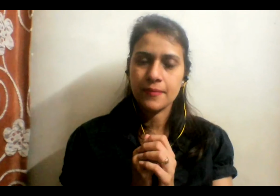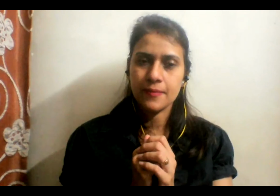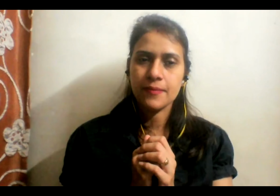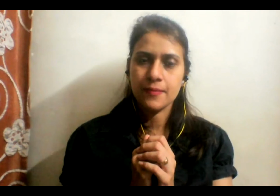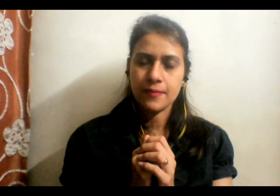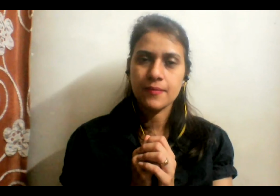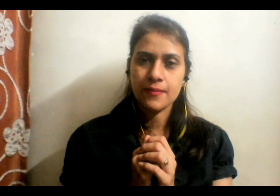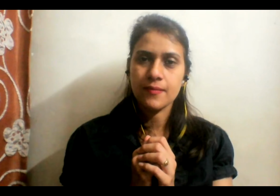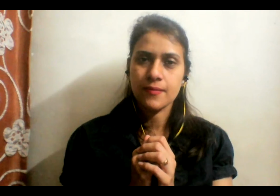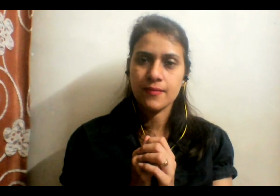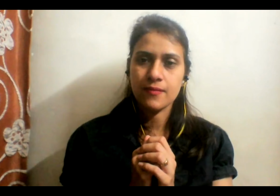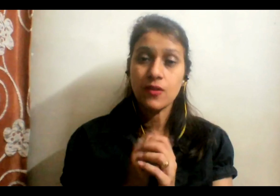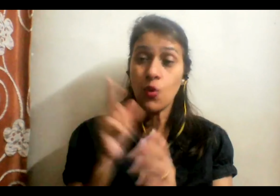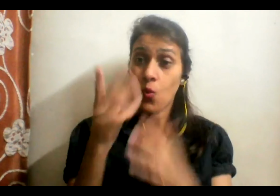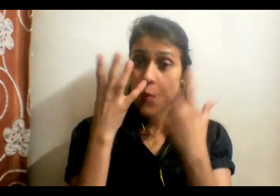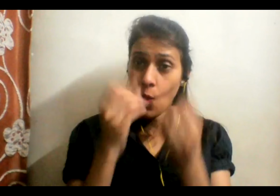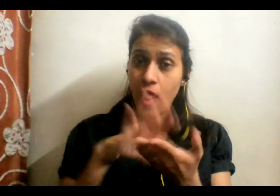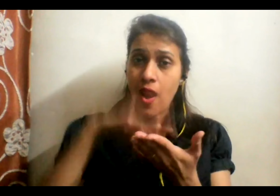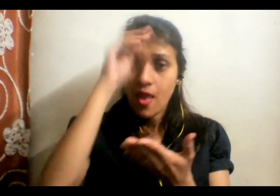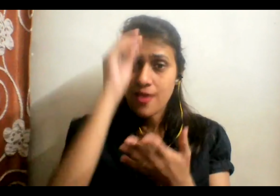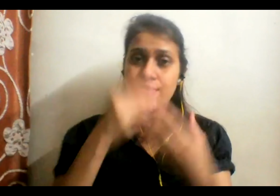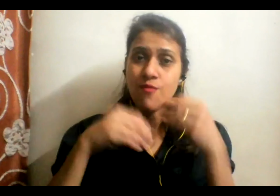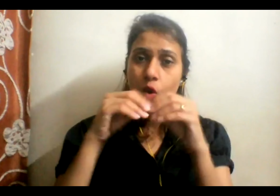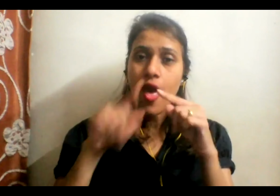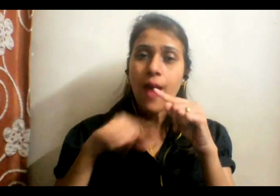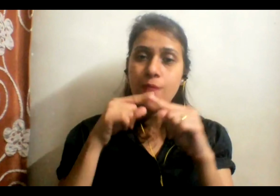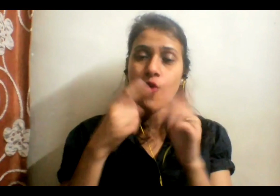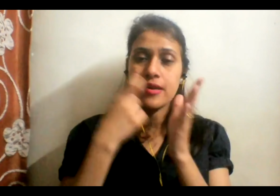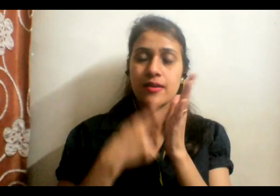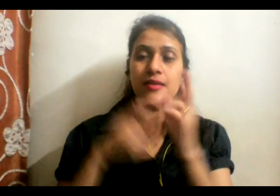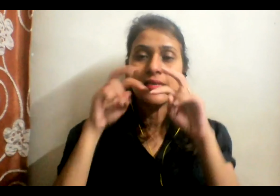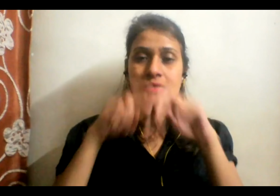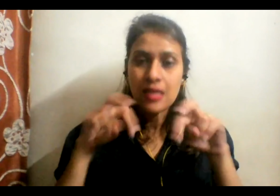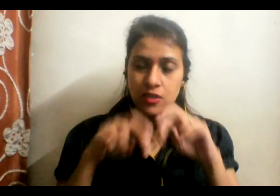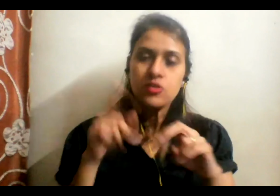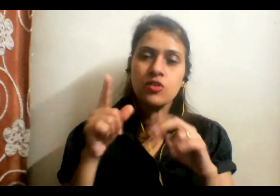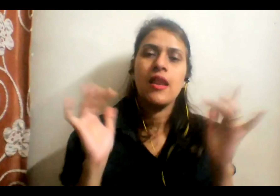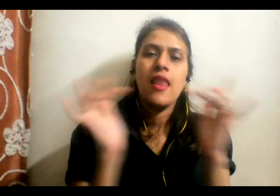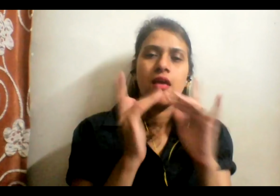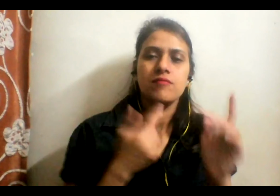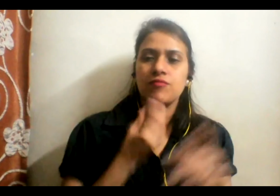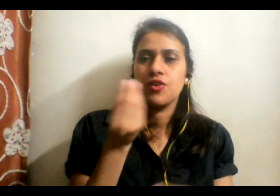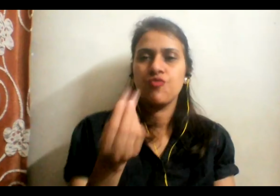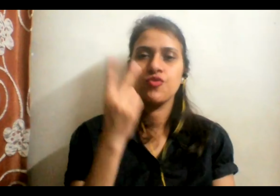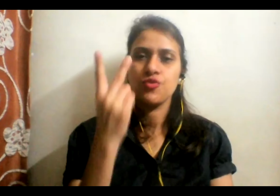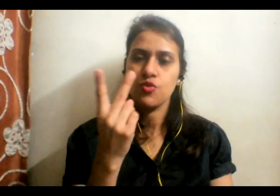it's a useful link if you want to learn more about research. And yeah, thank you for your